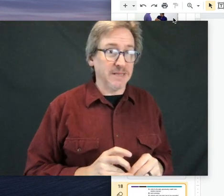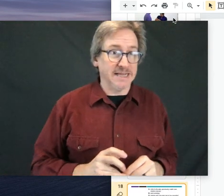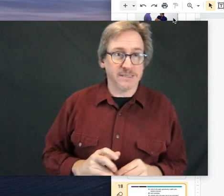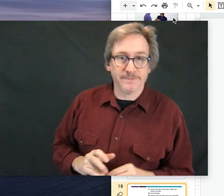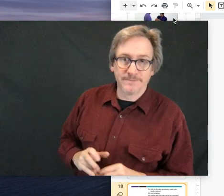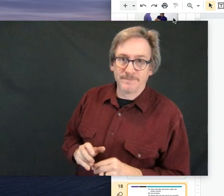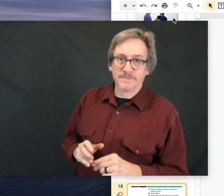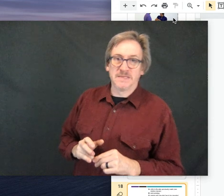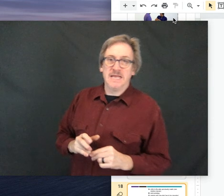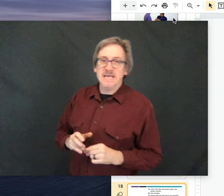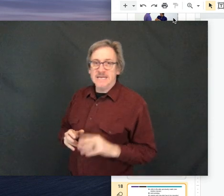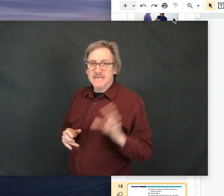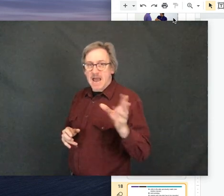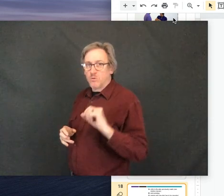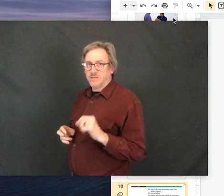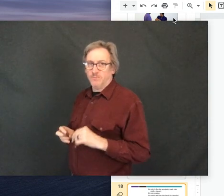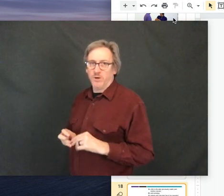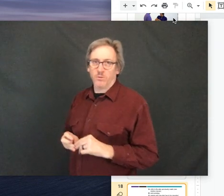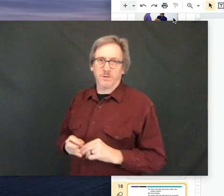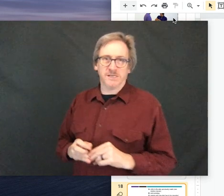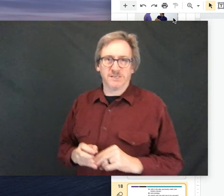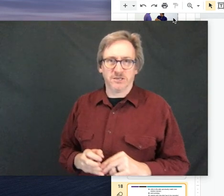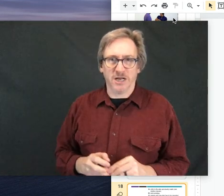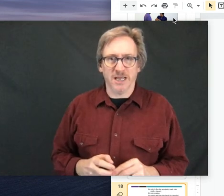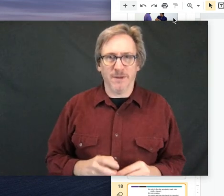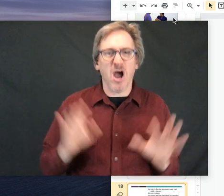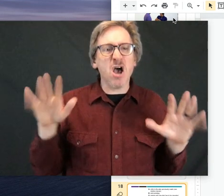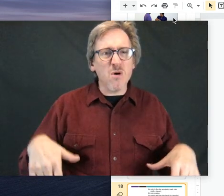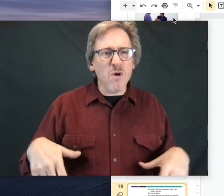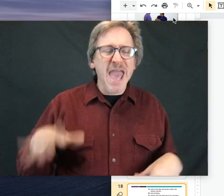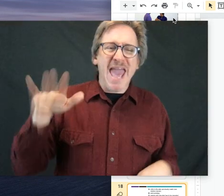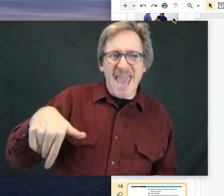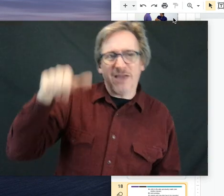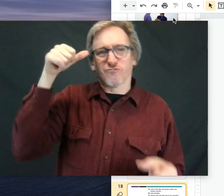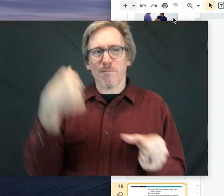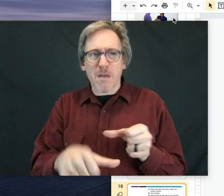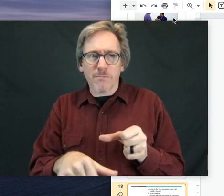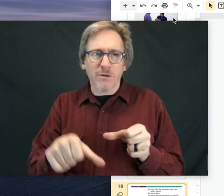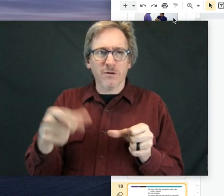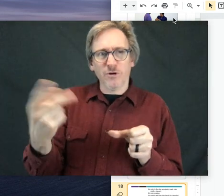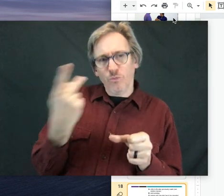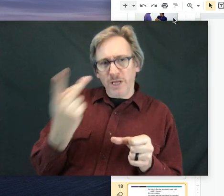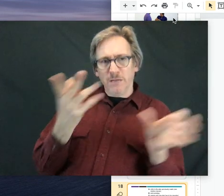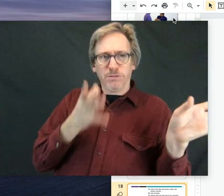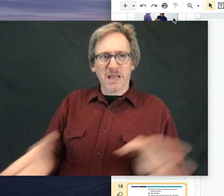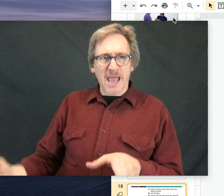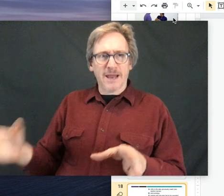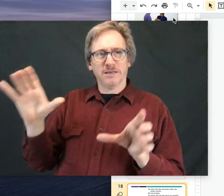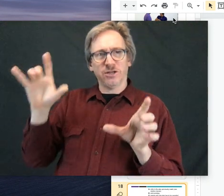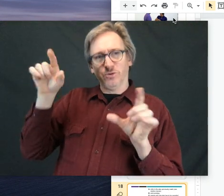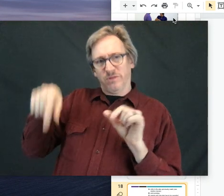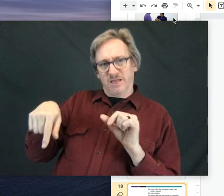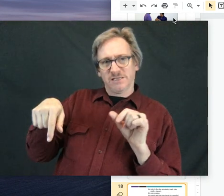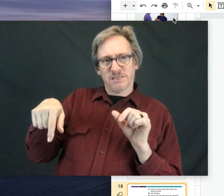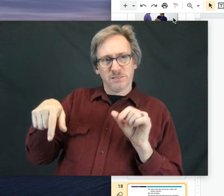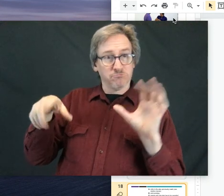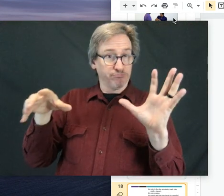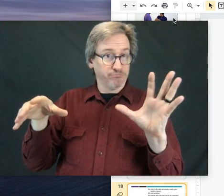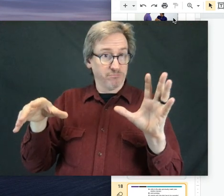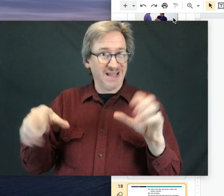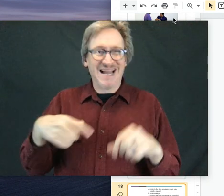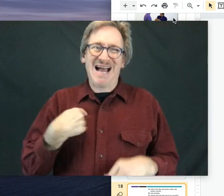Canceling plans. Now we're at the point where we're going to start talking about, oh, hey, remember we planned to do